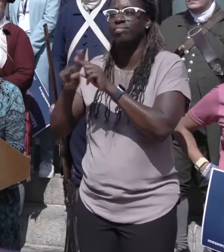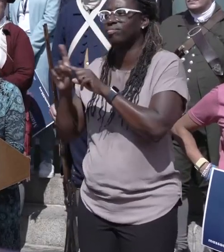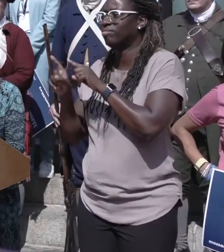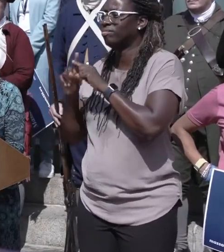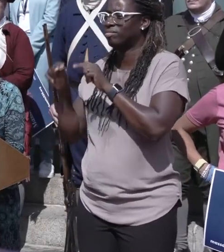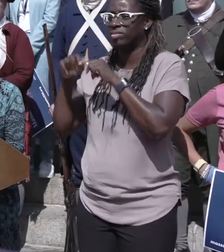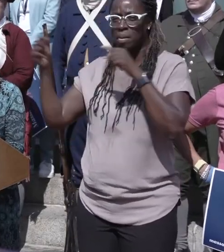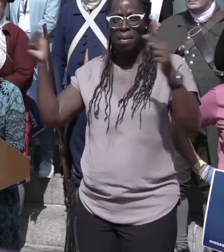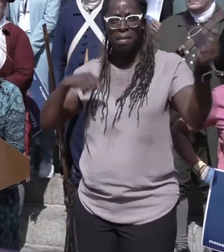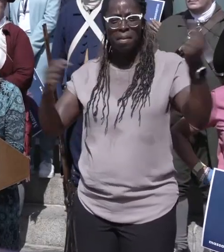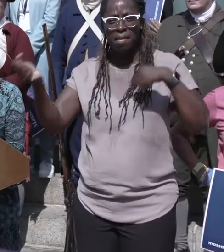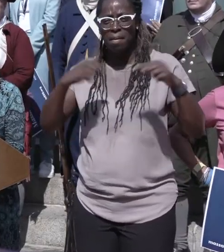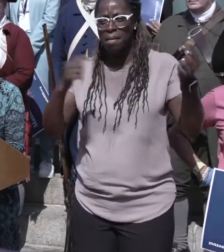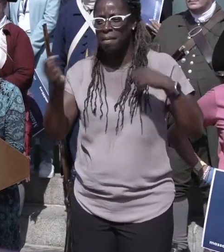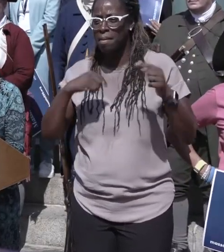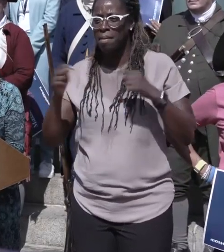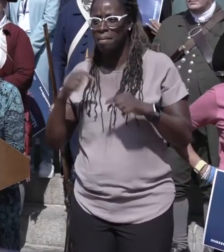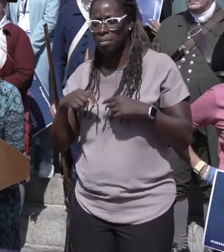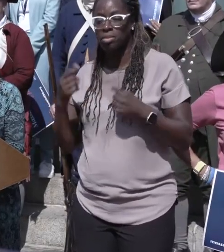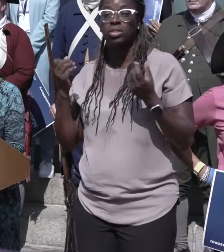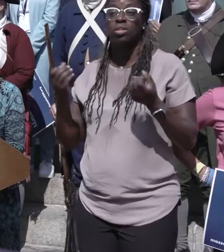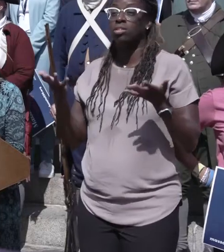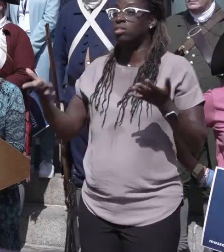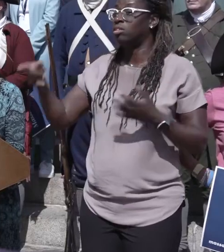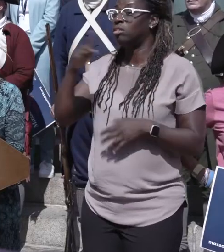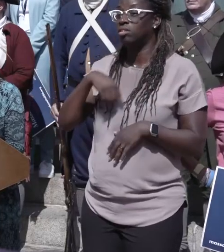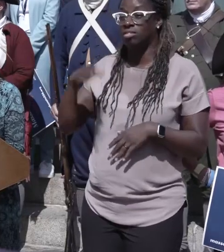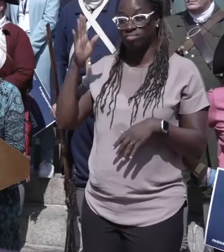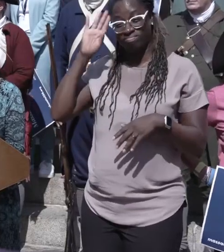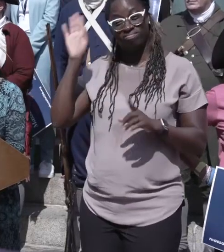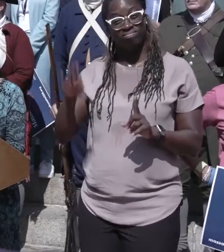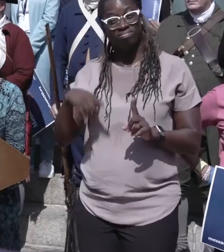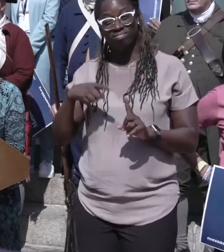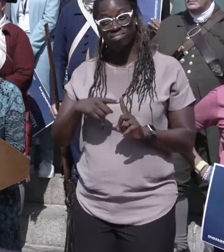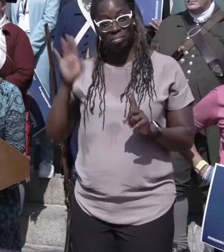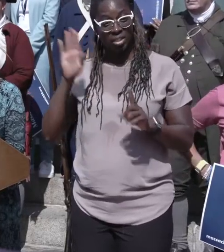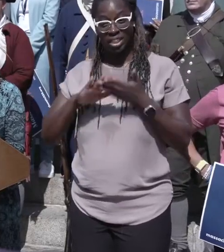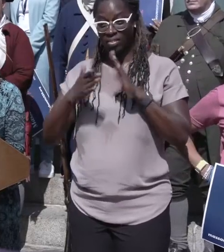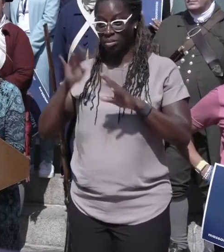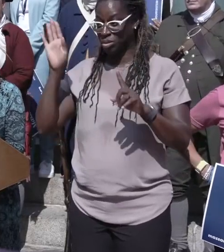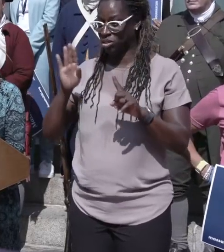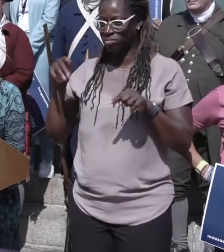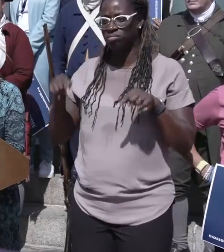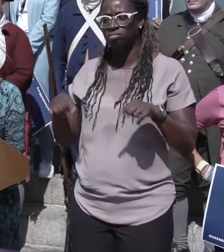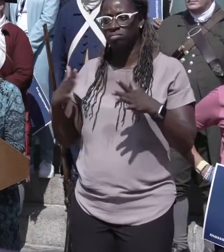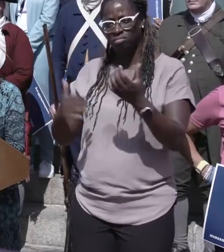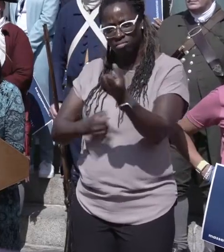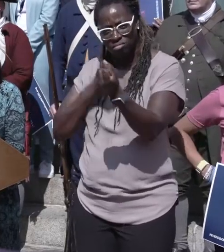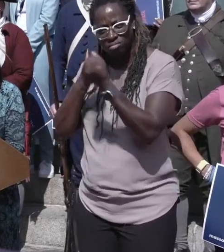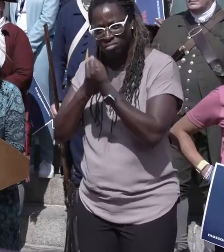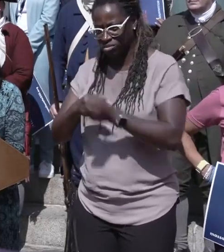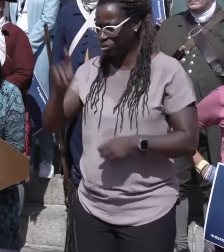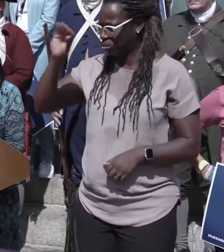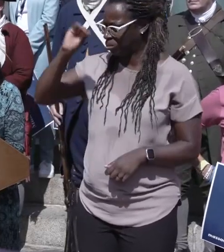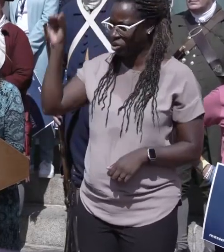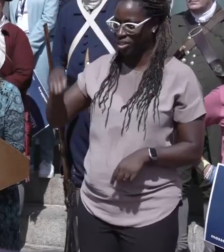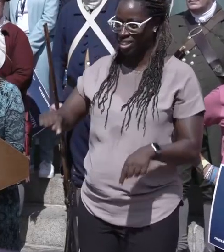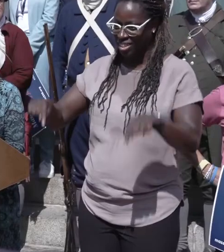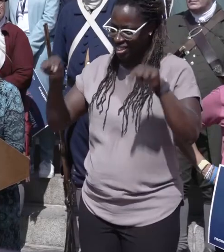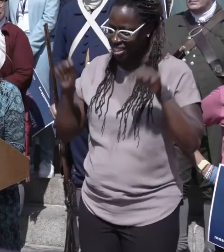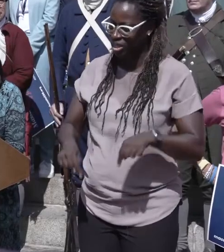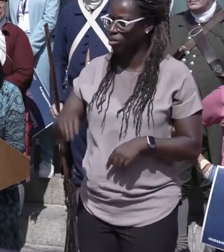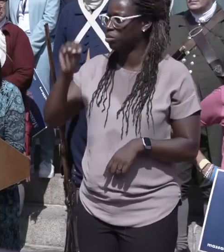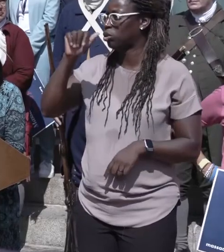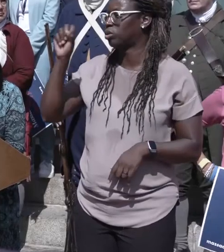and the entire Commonwealth to know that the City of Boston, we are all in to support all these efforts and work with every single member of